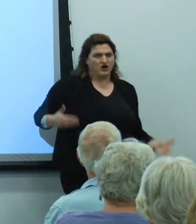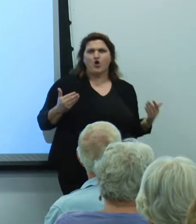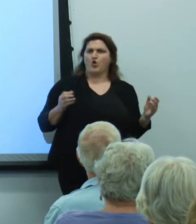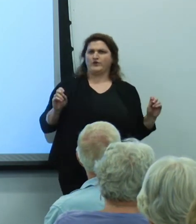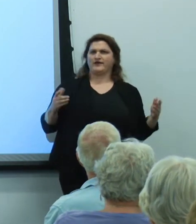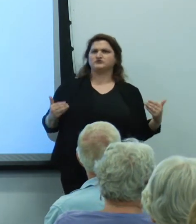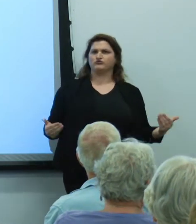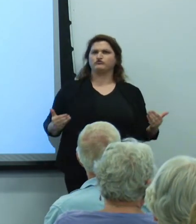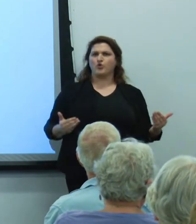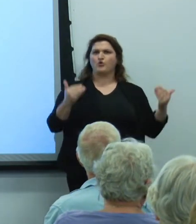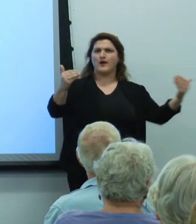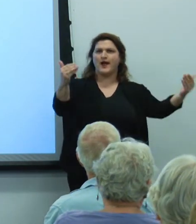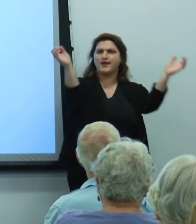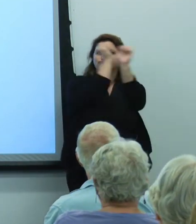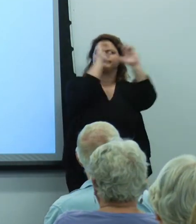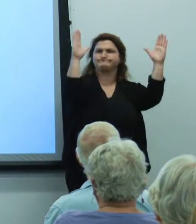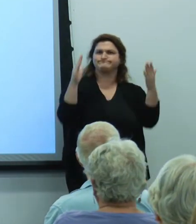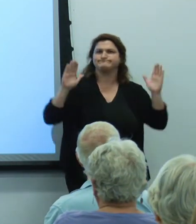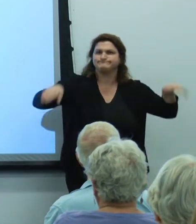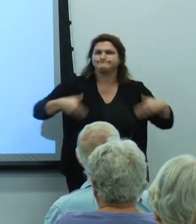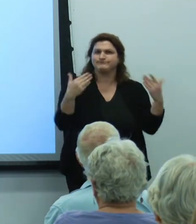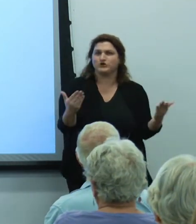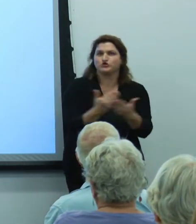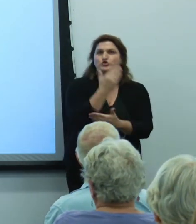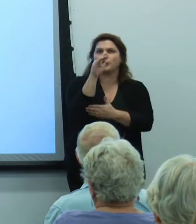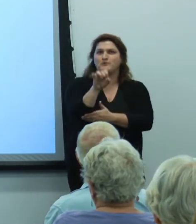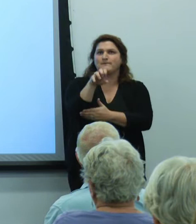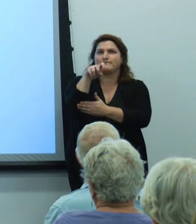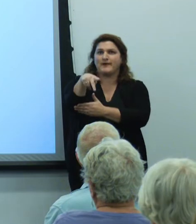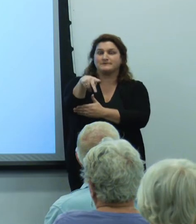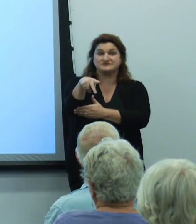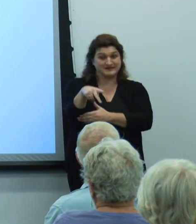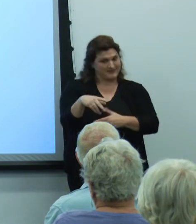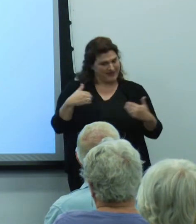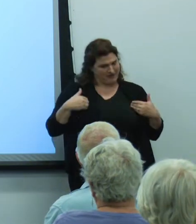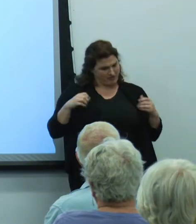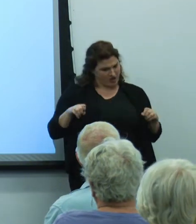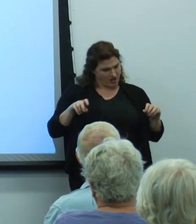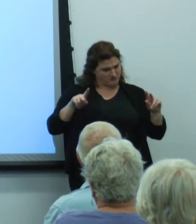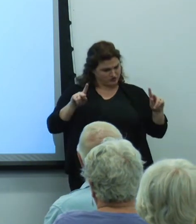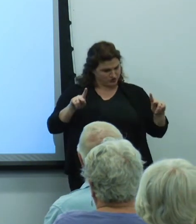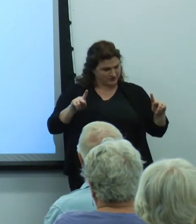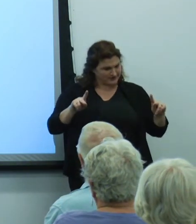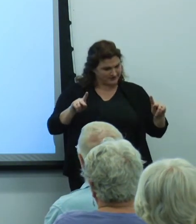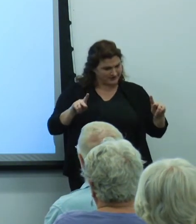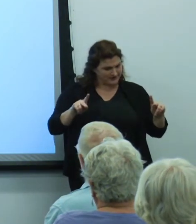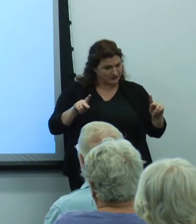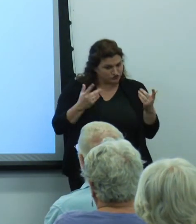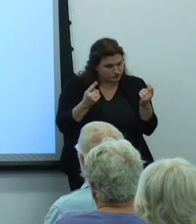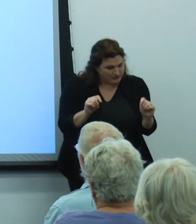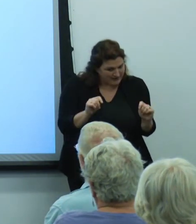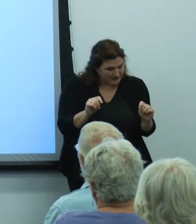better maps. They had the opportunity in both the 4th and 5th set, right? They didn't take it.